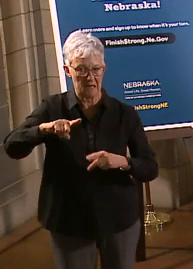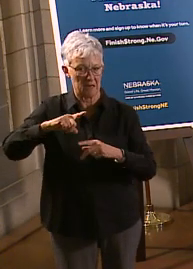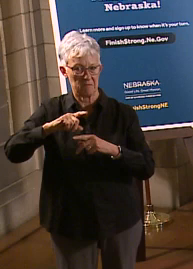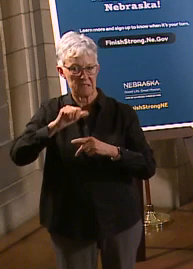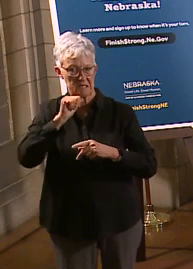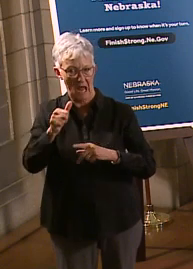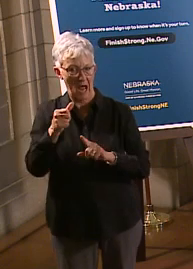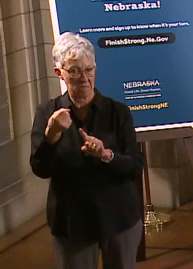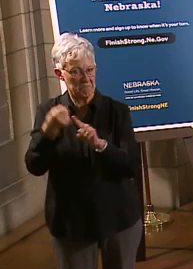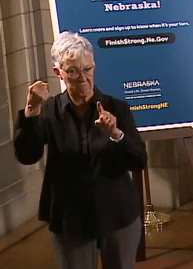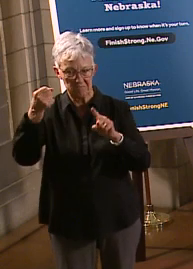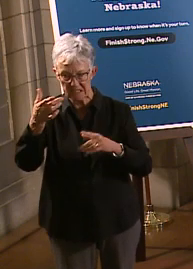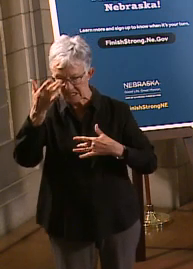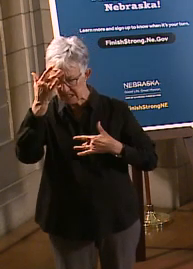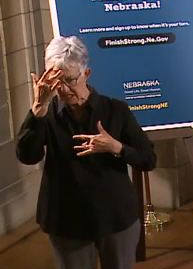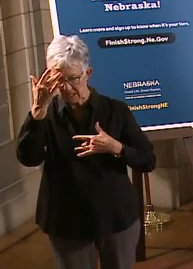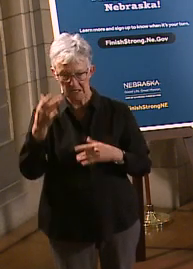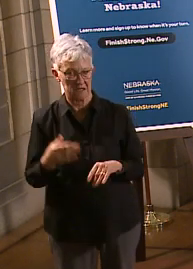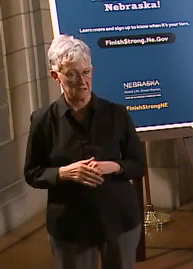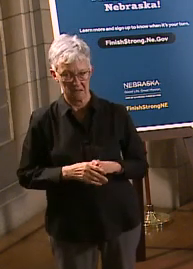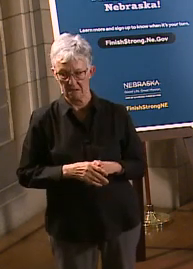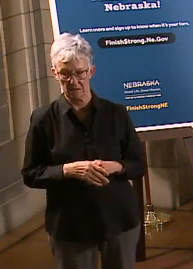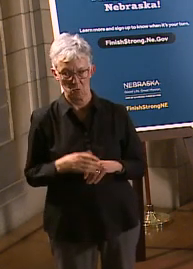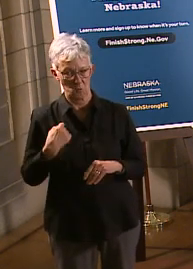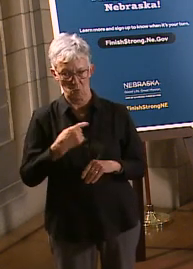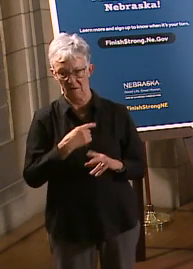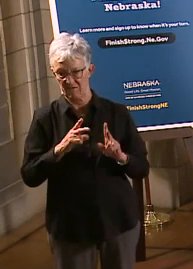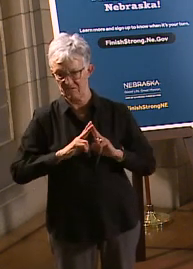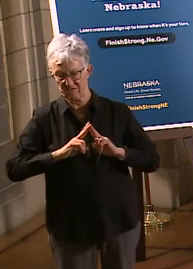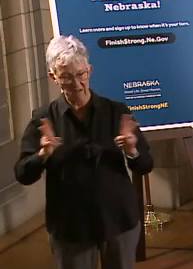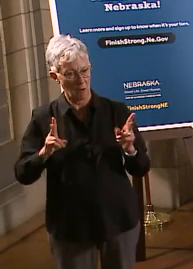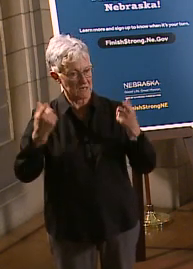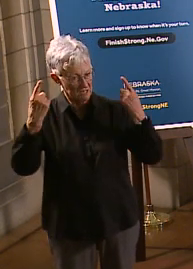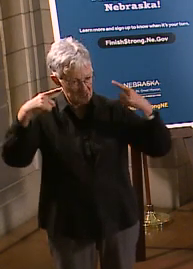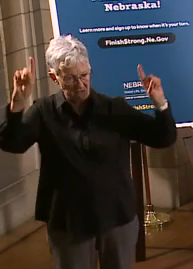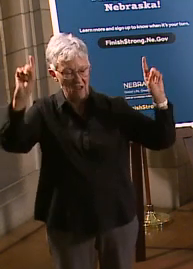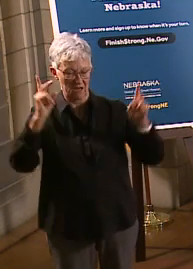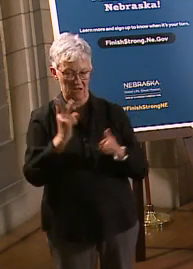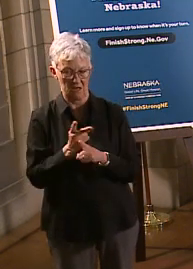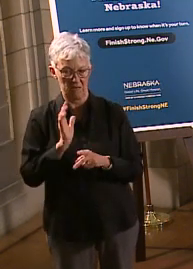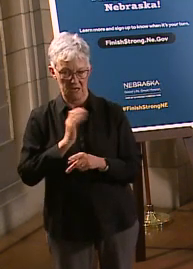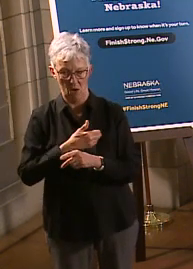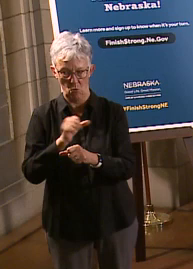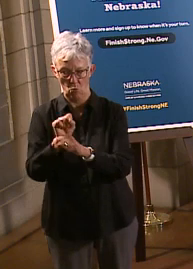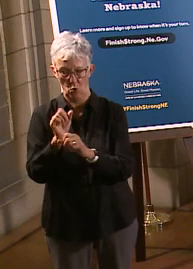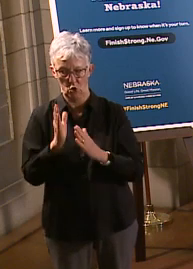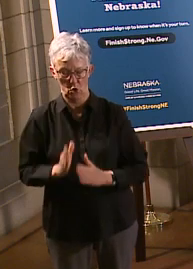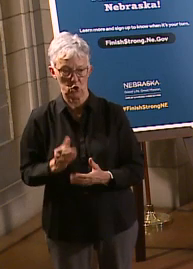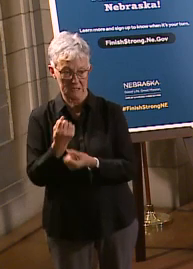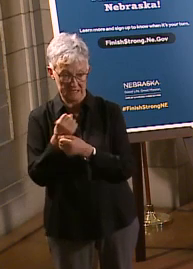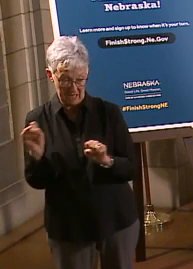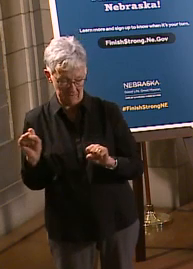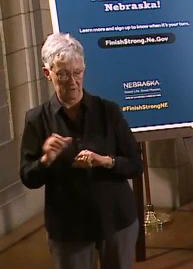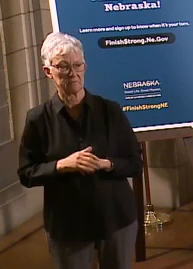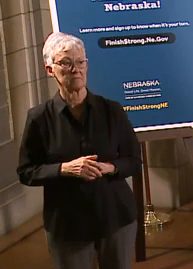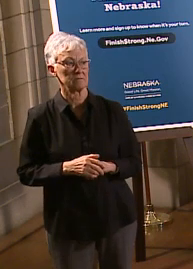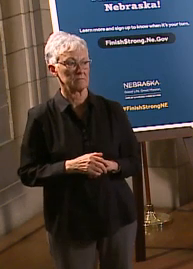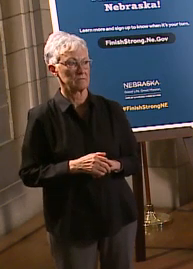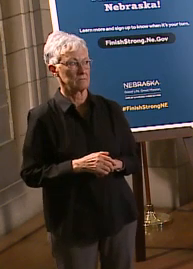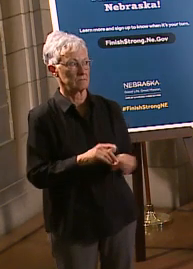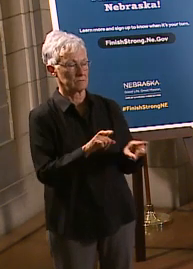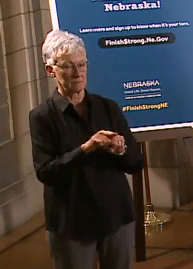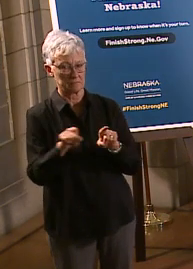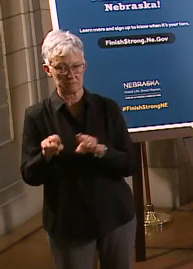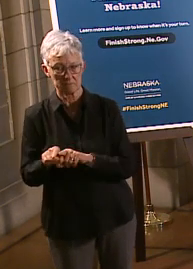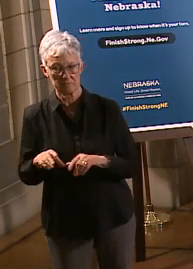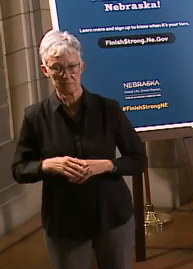few minor issues, but mostly we've had very, very successful at keeping our associates safe in the workplace. And alongside that, we've